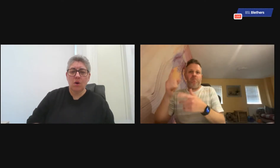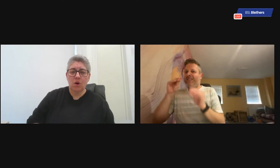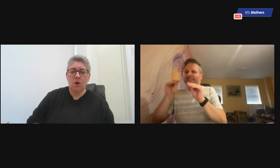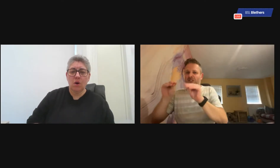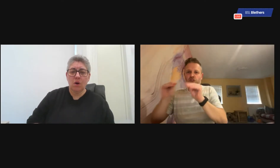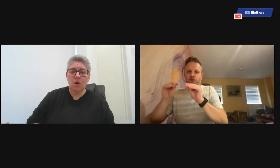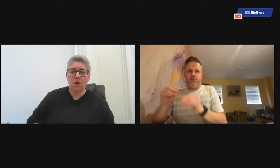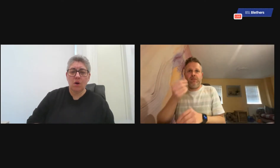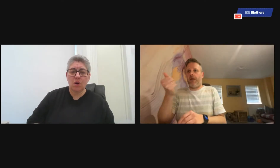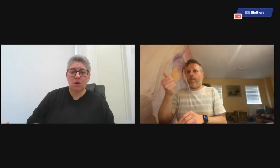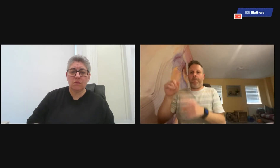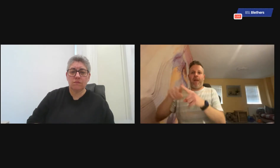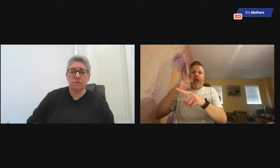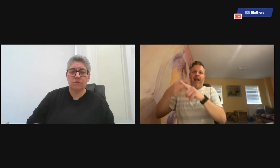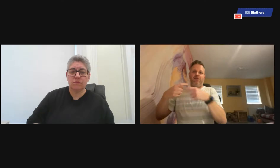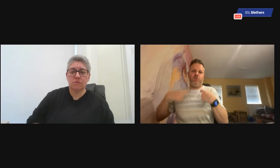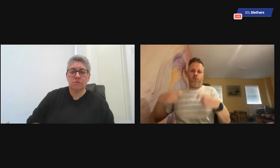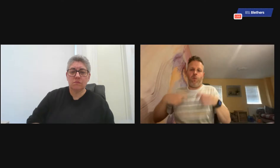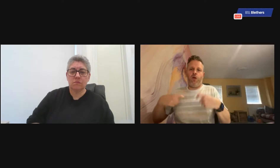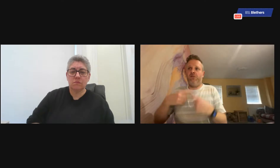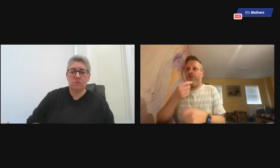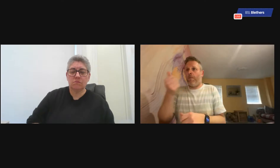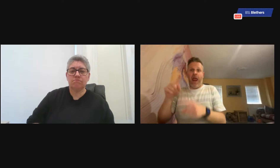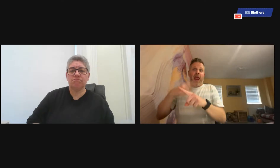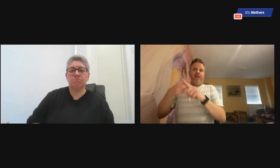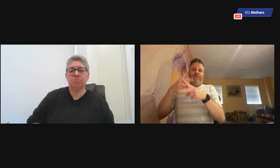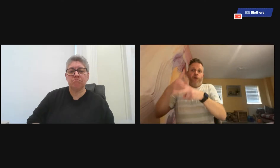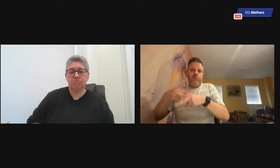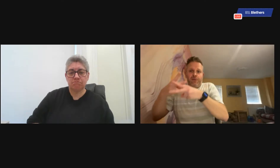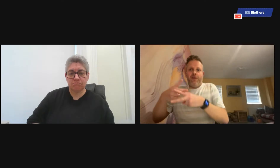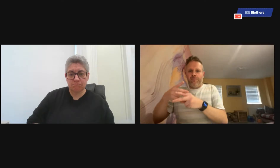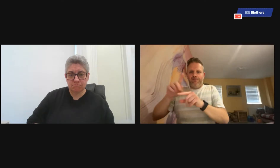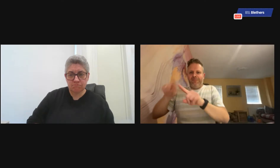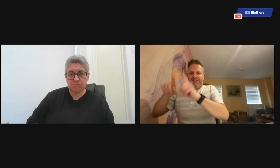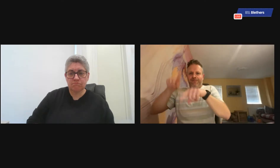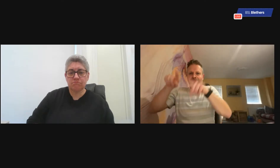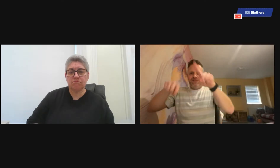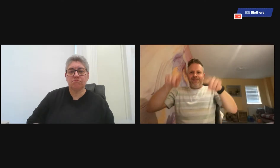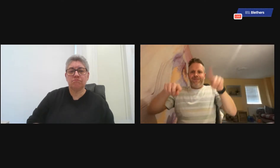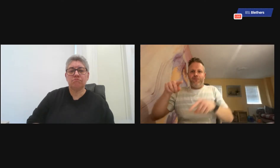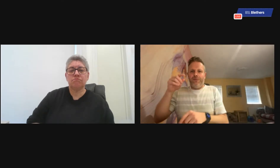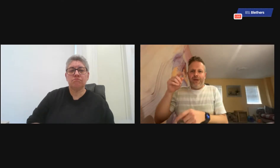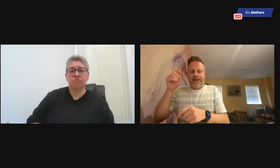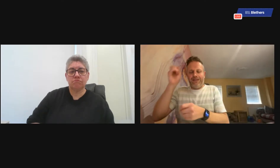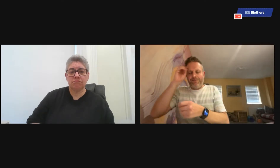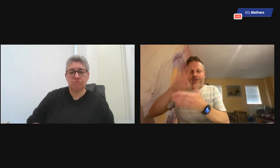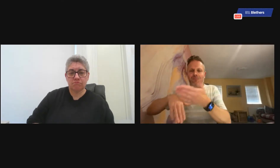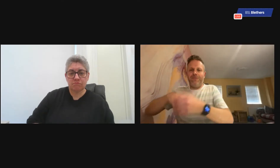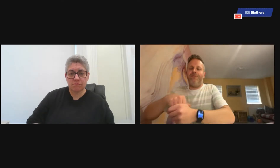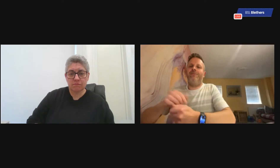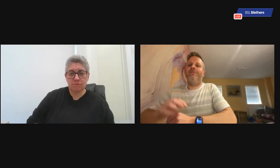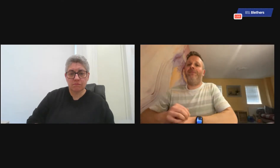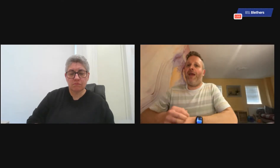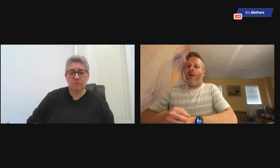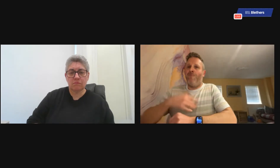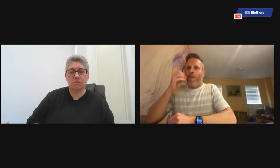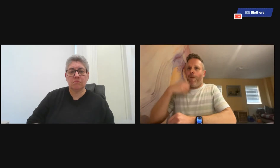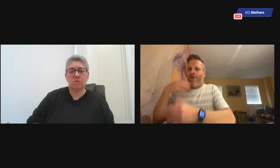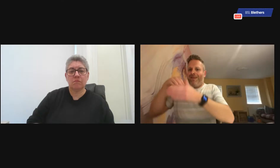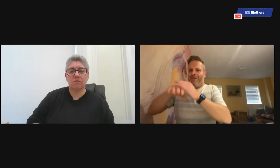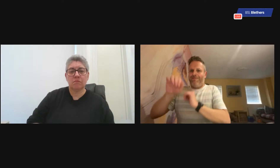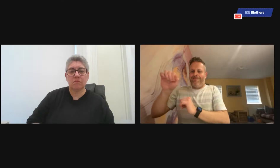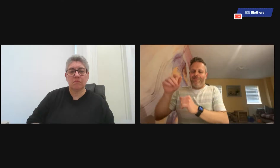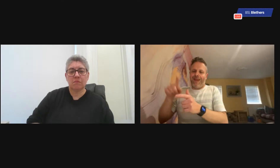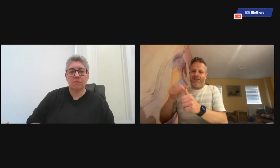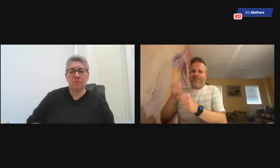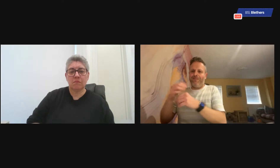20. And it may be that they're teacher, ex-social worker, also foster carer, different